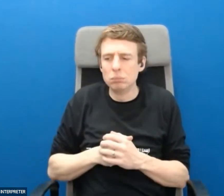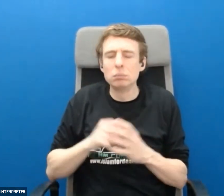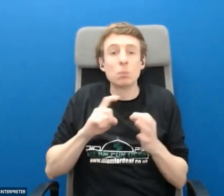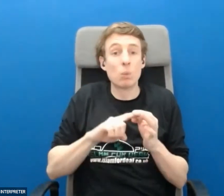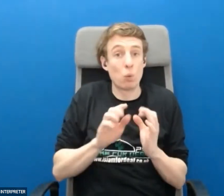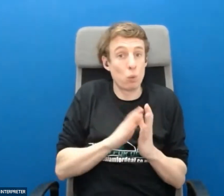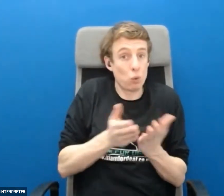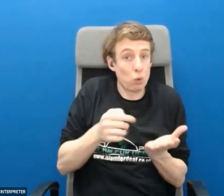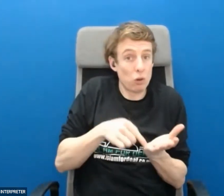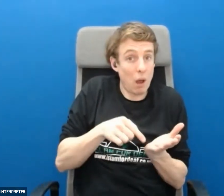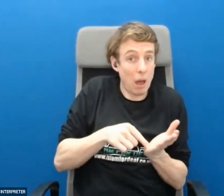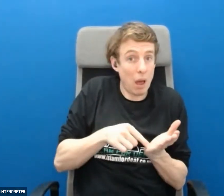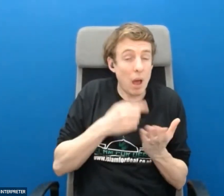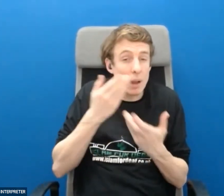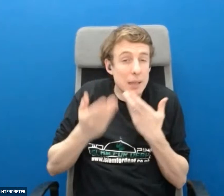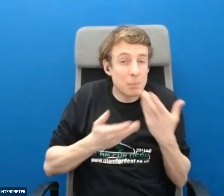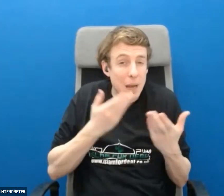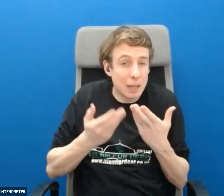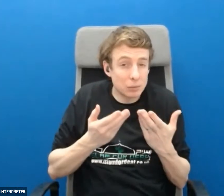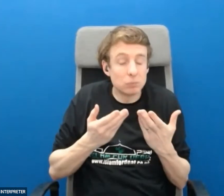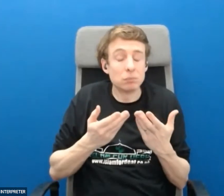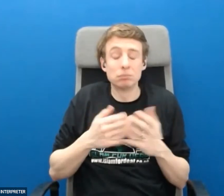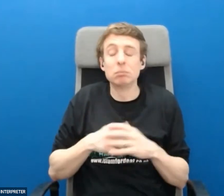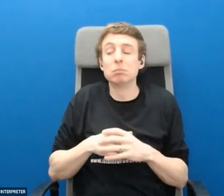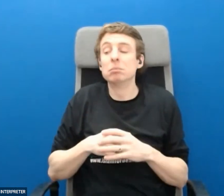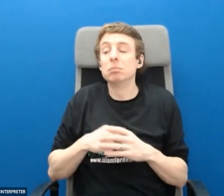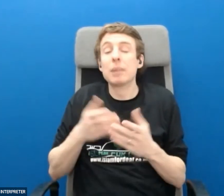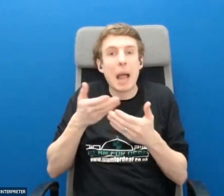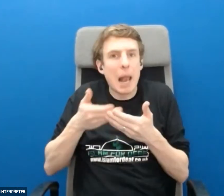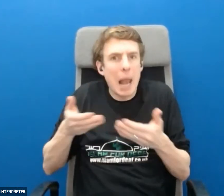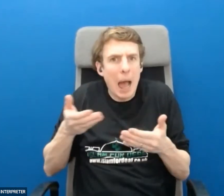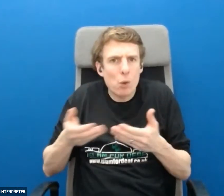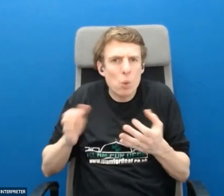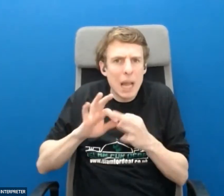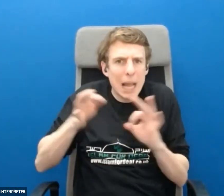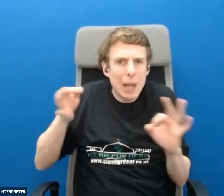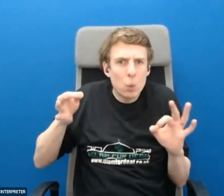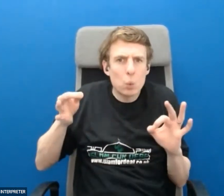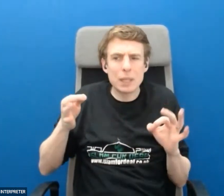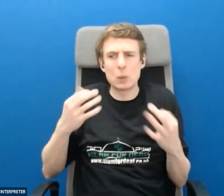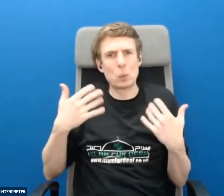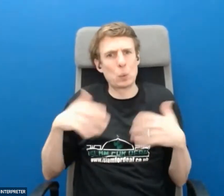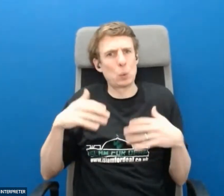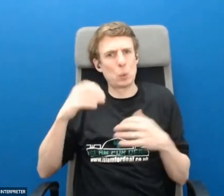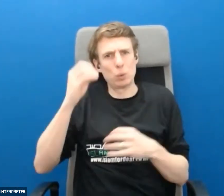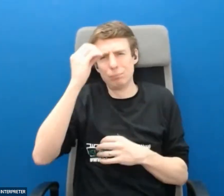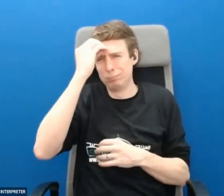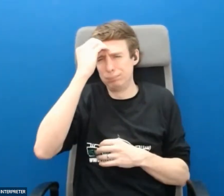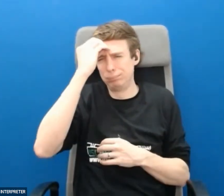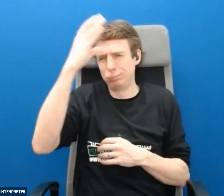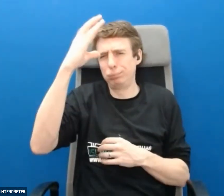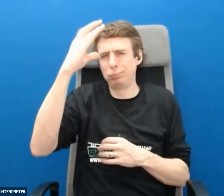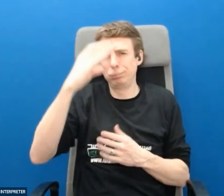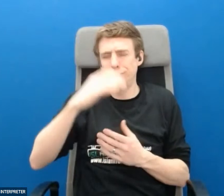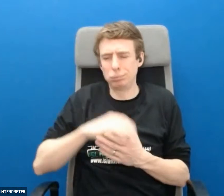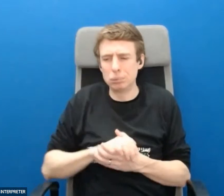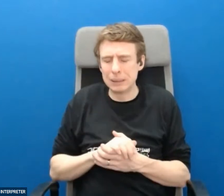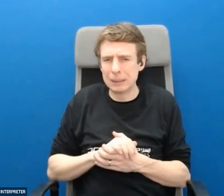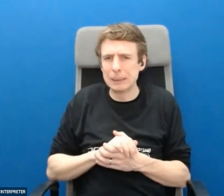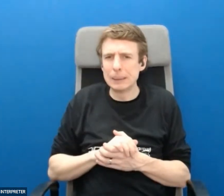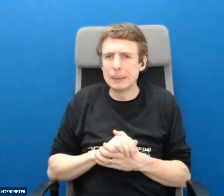of language, and he was an example in modern times of piety and